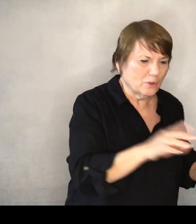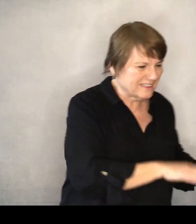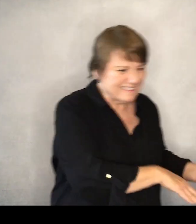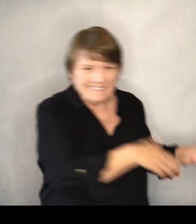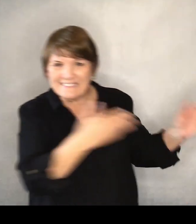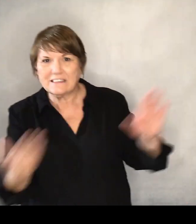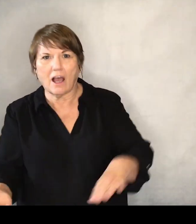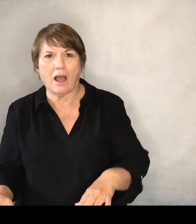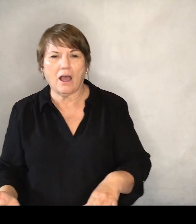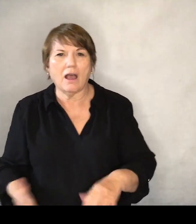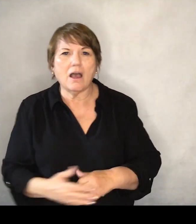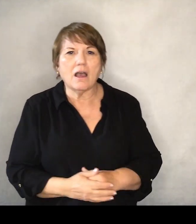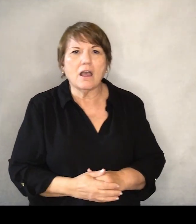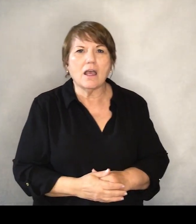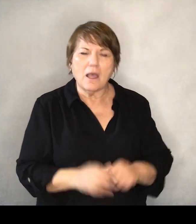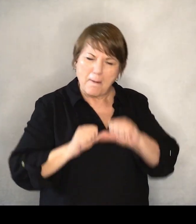die